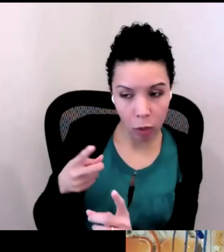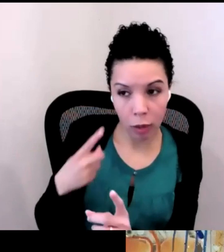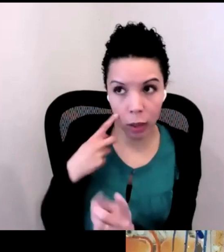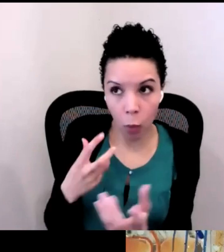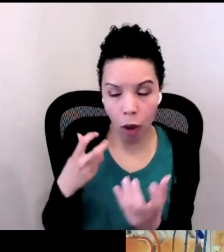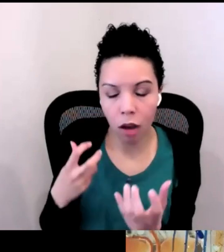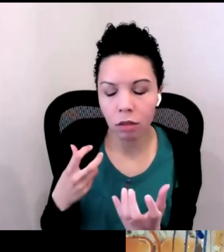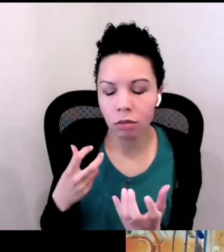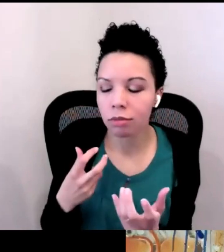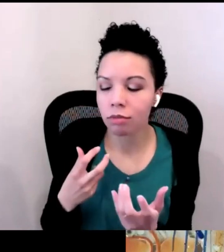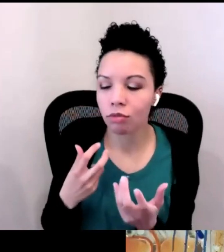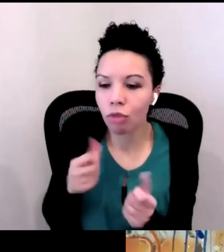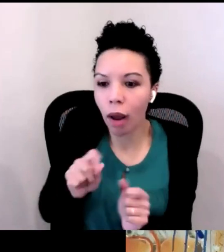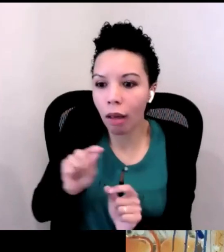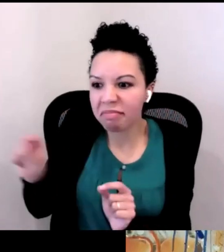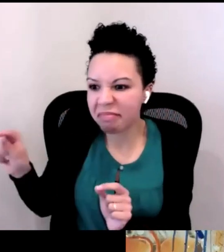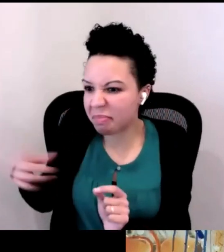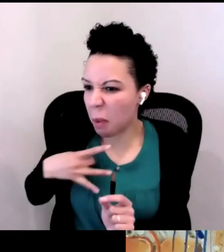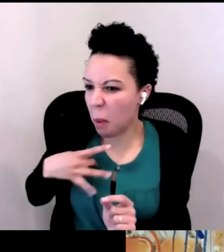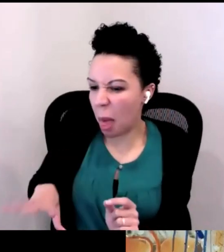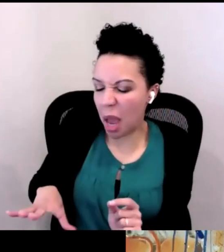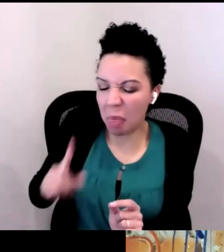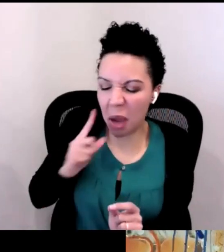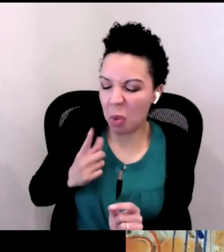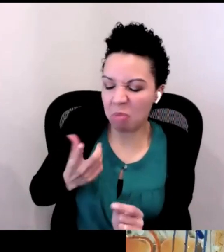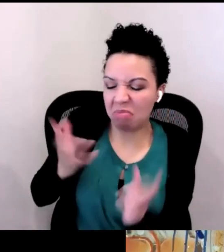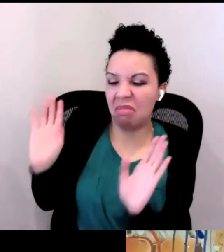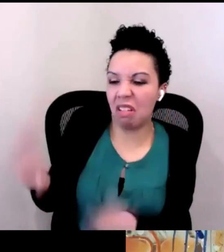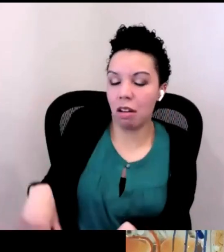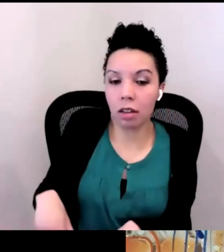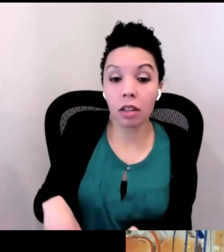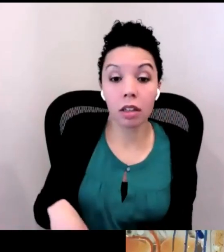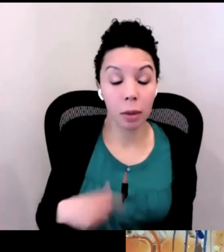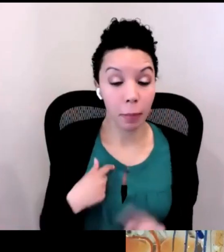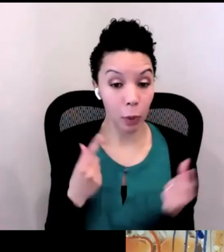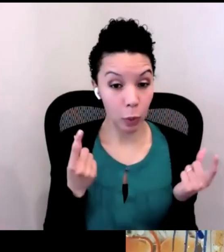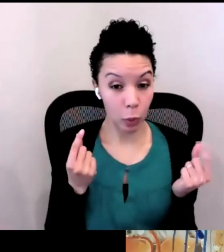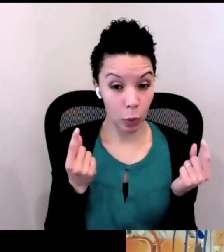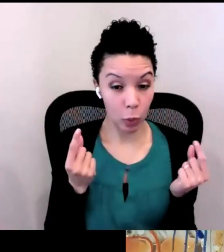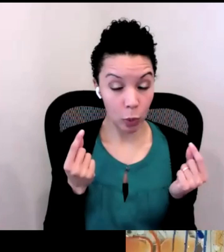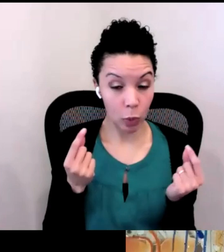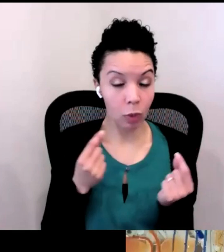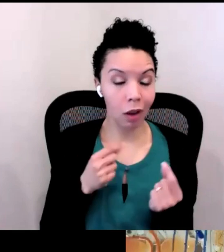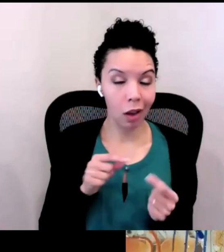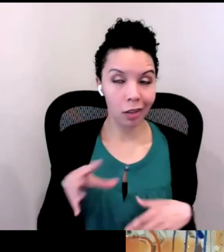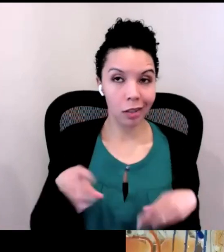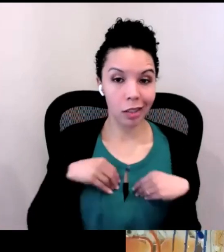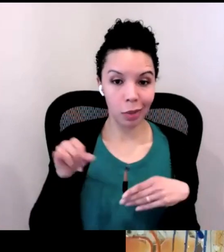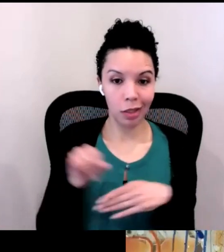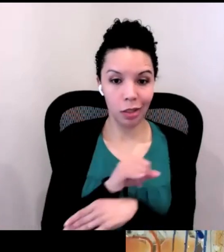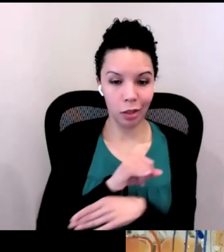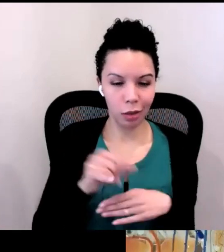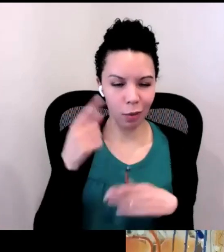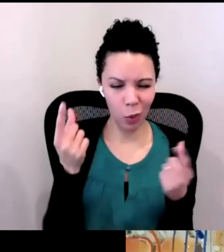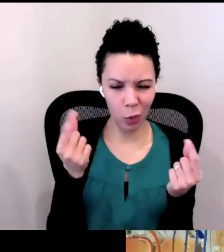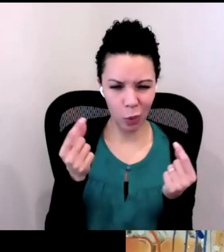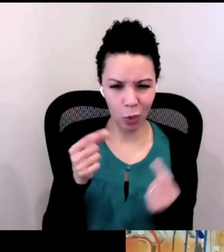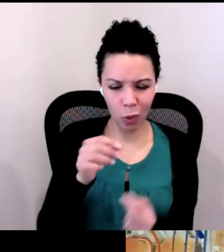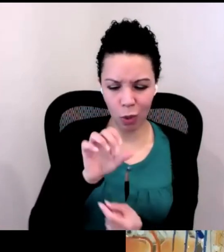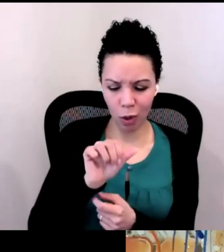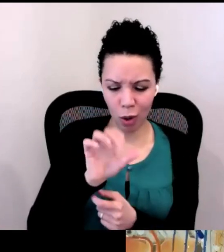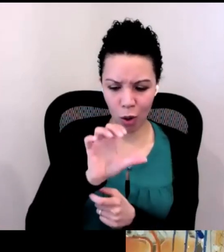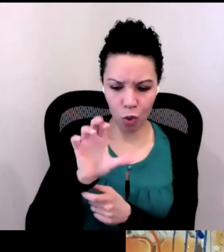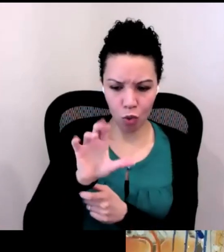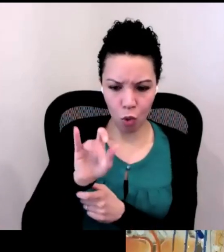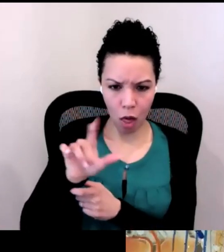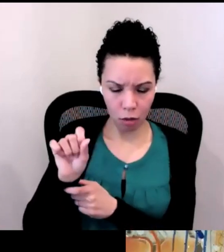I took an internship. I took an internship doing accruals, on a production. I love the person,